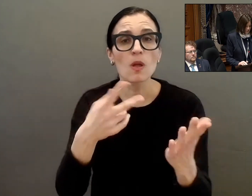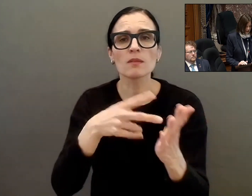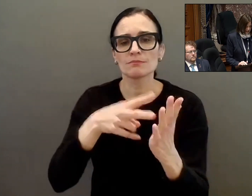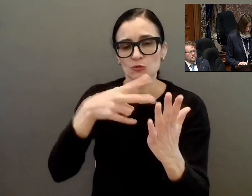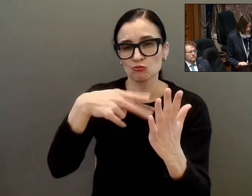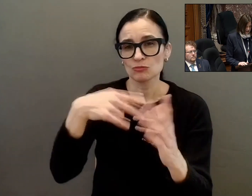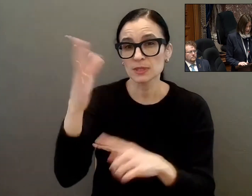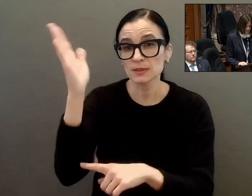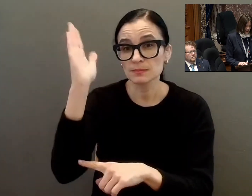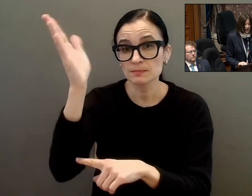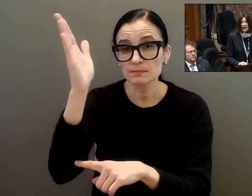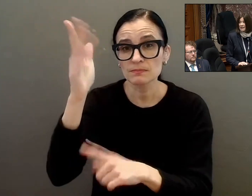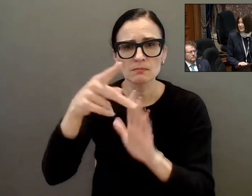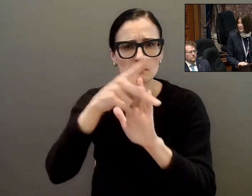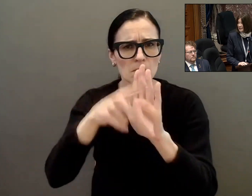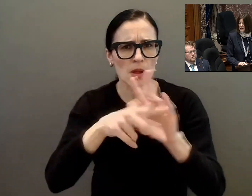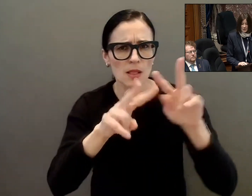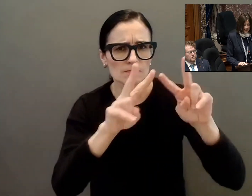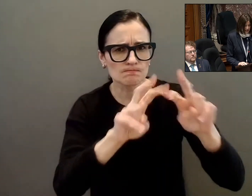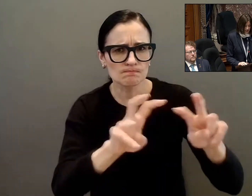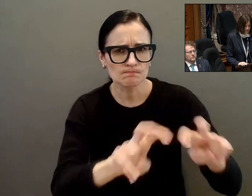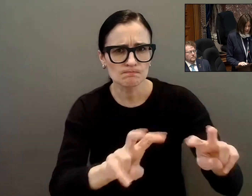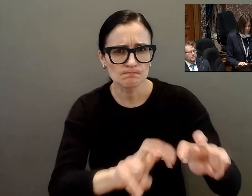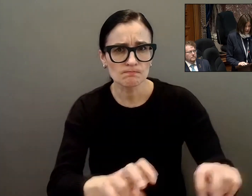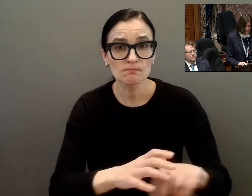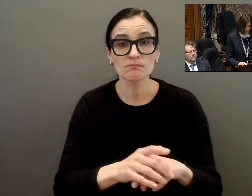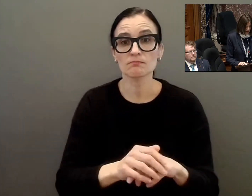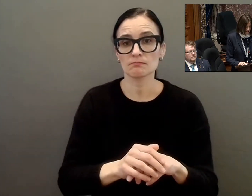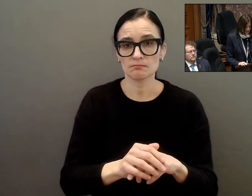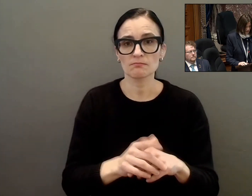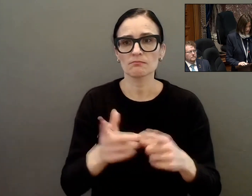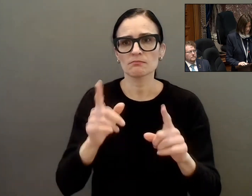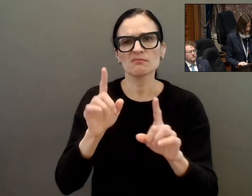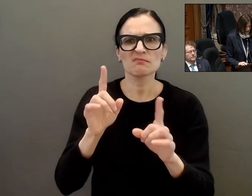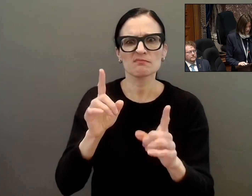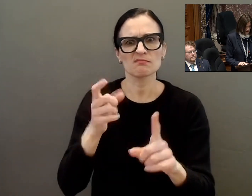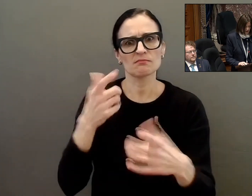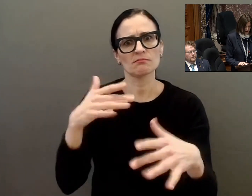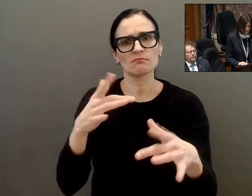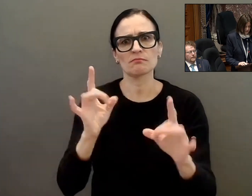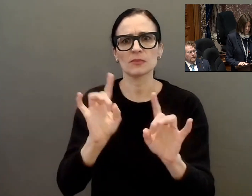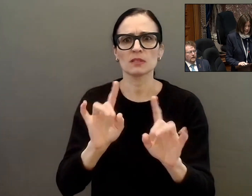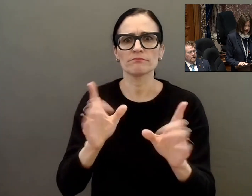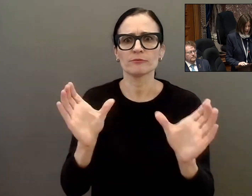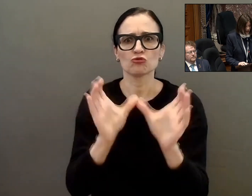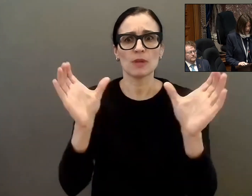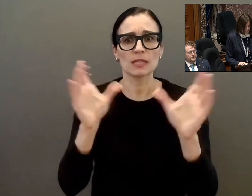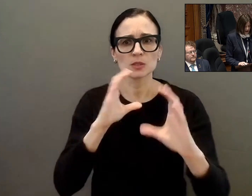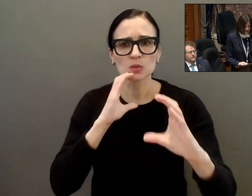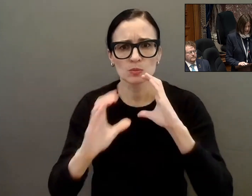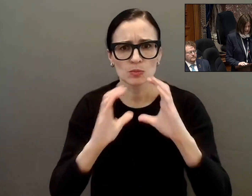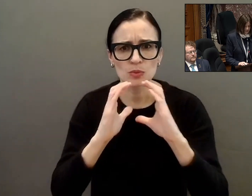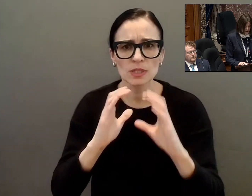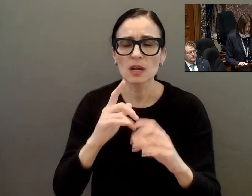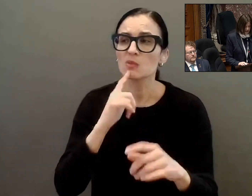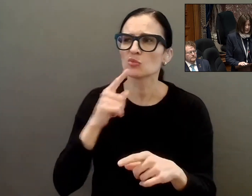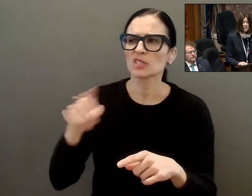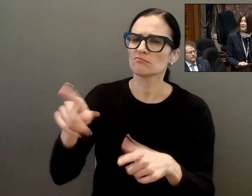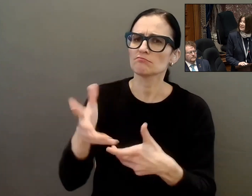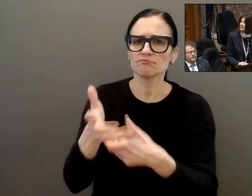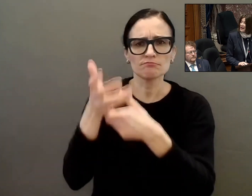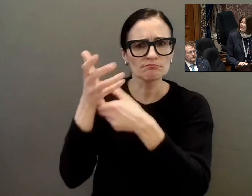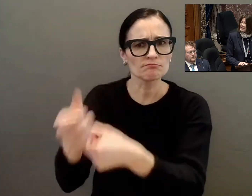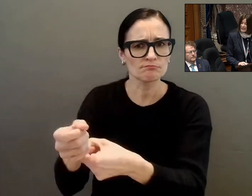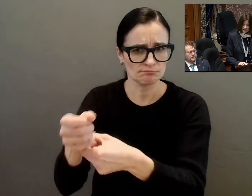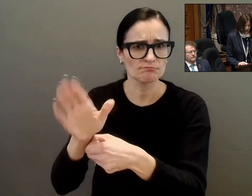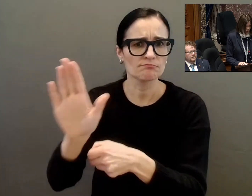government relations. A seasoned political veteran and a past member of Vancouver's Power 50, as recognized by BC